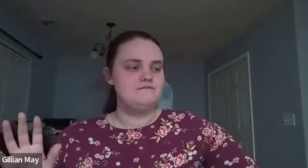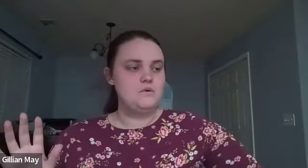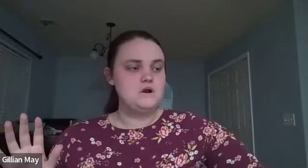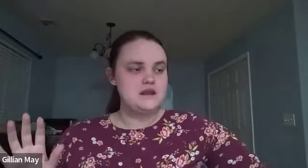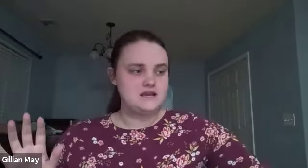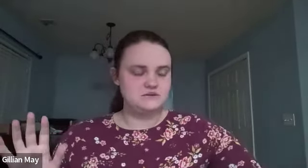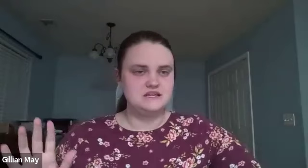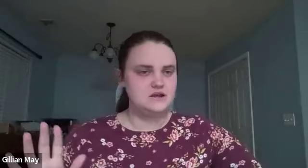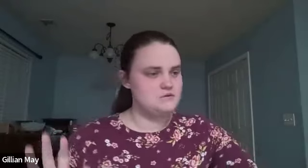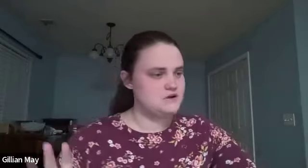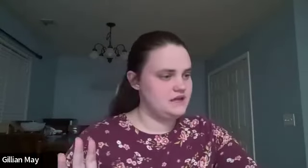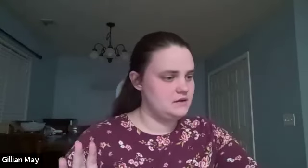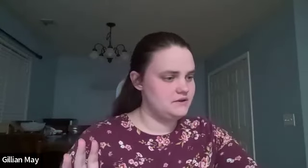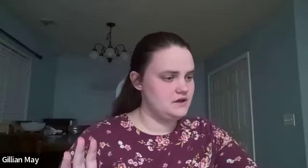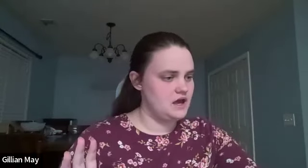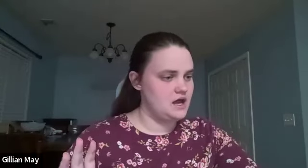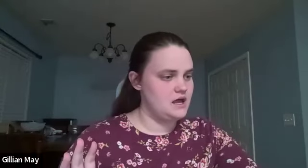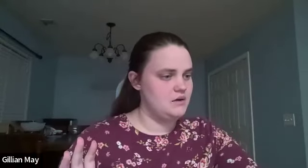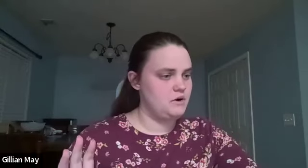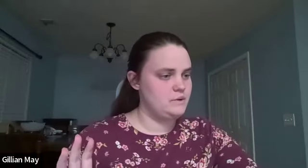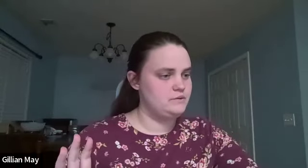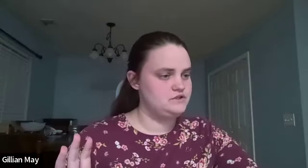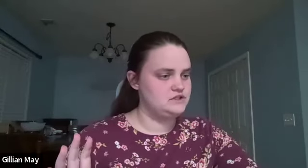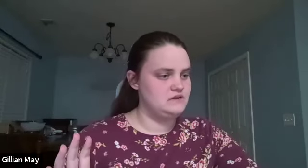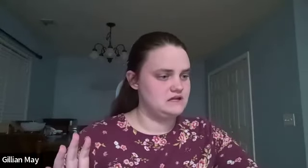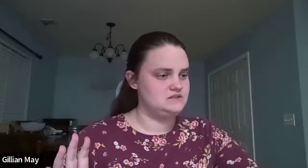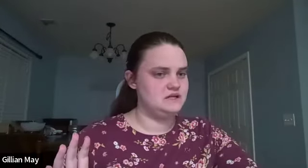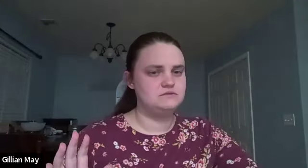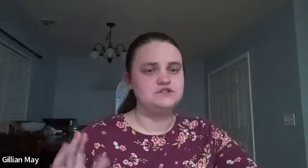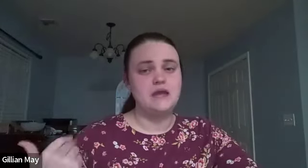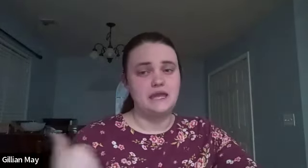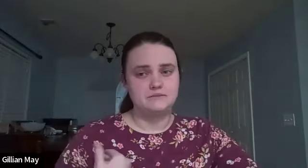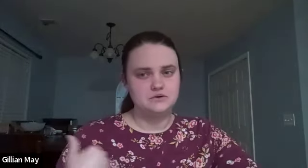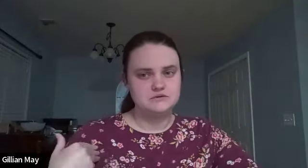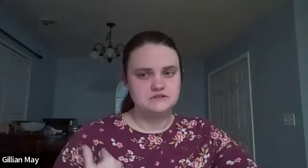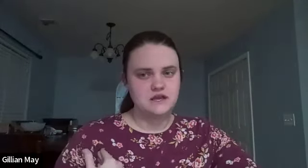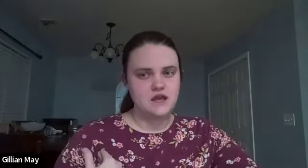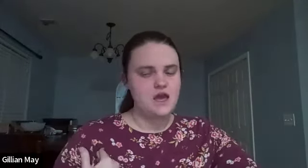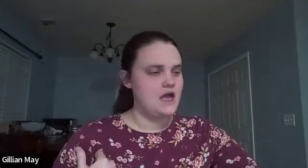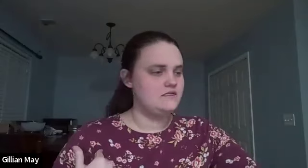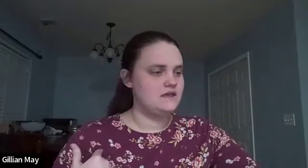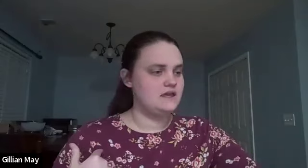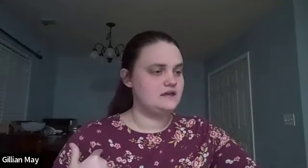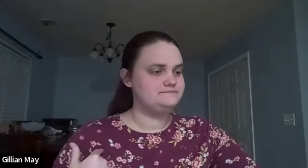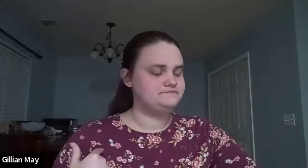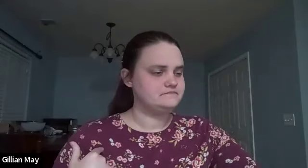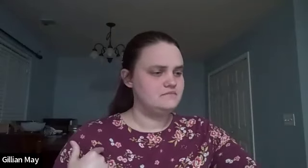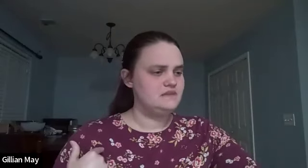For next week, because I know we're coming up, what we will do next week is we'll do animals and then I'm